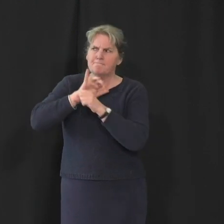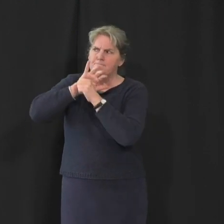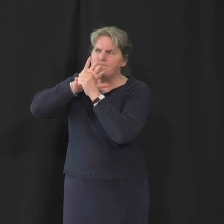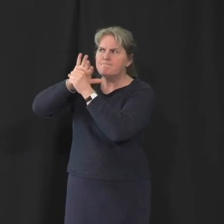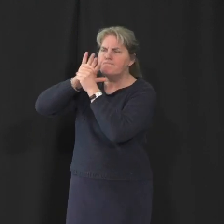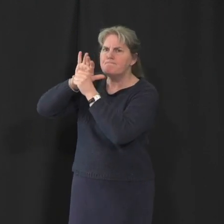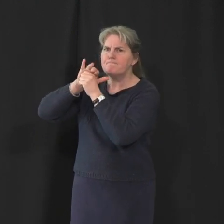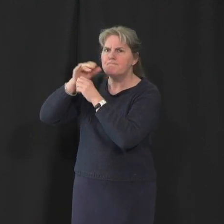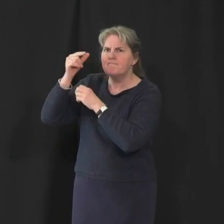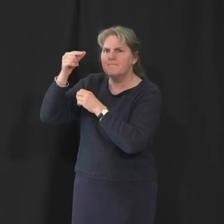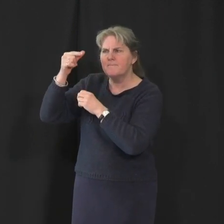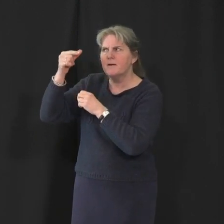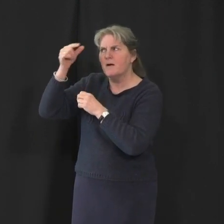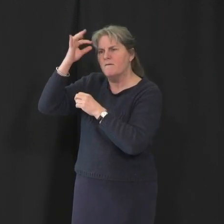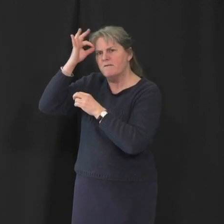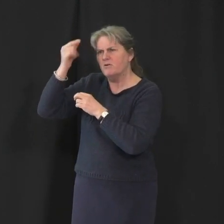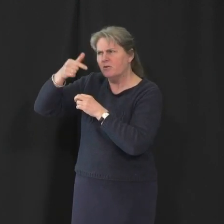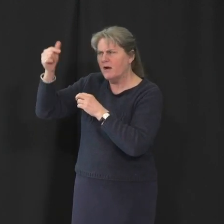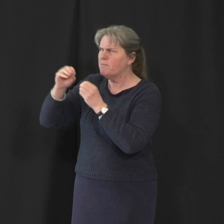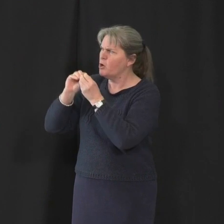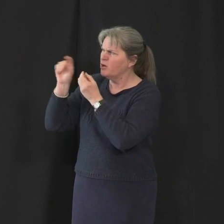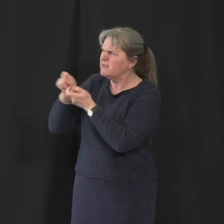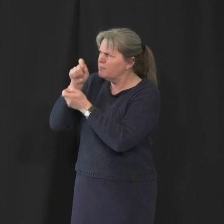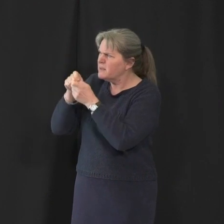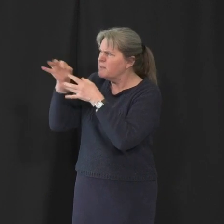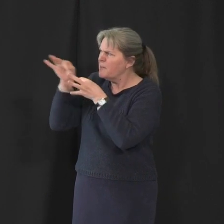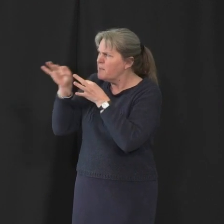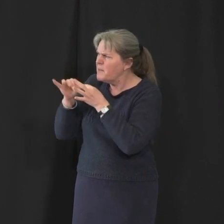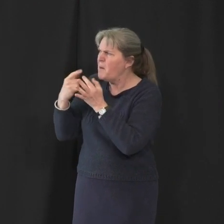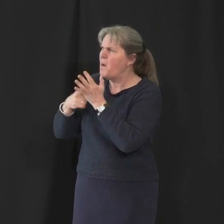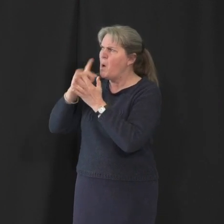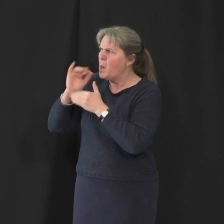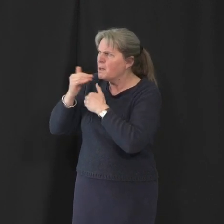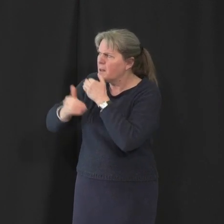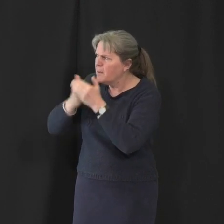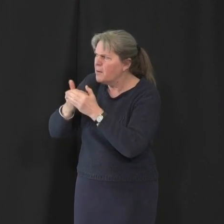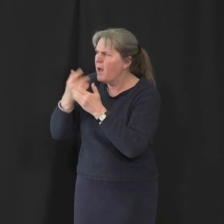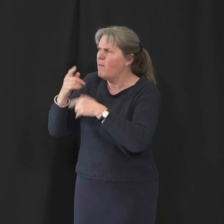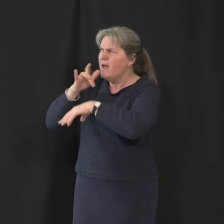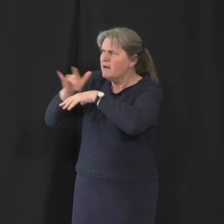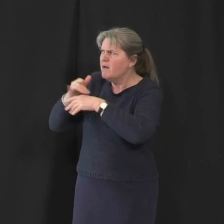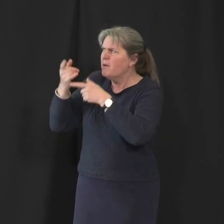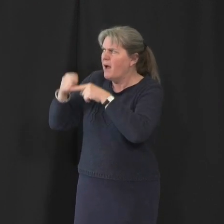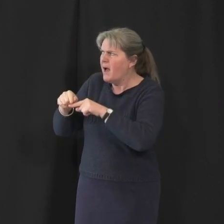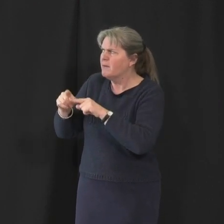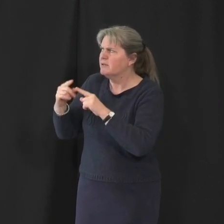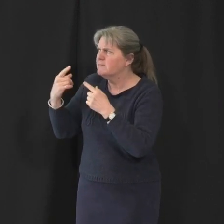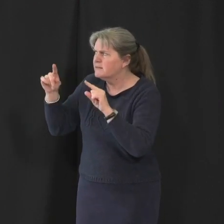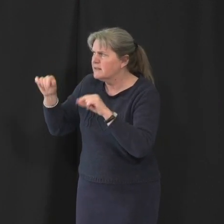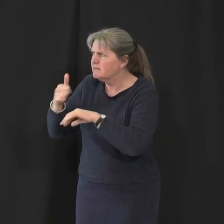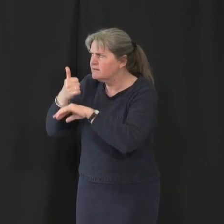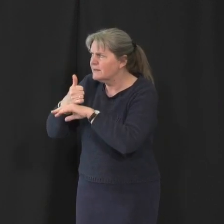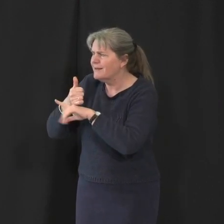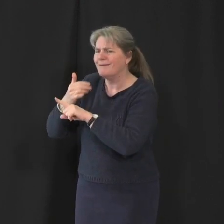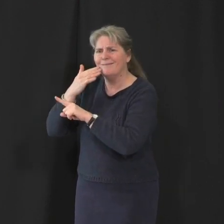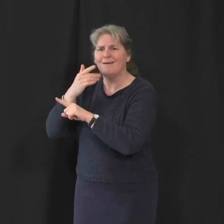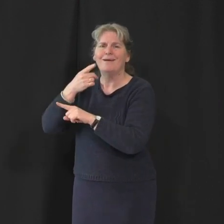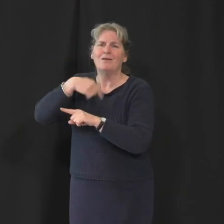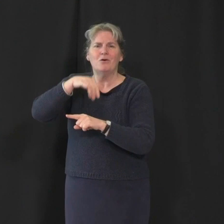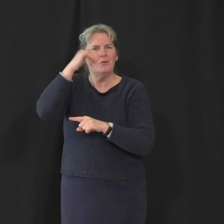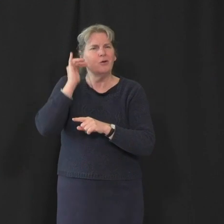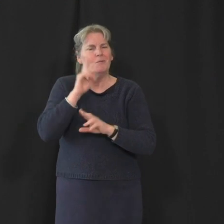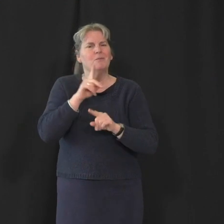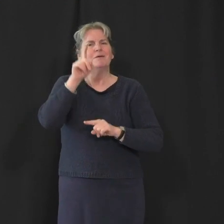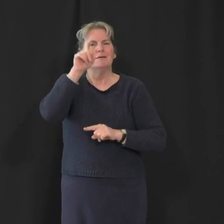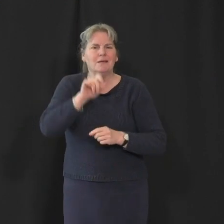in Ottawa to provide the details of how this funding will work and when it will be available. We know Yukoners need